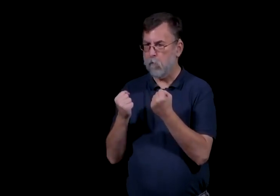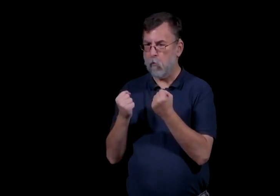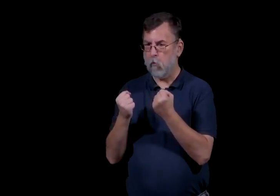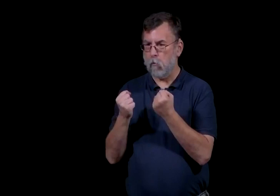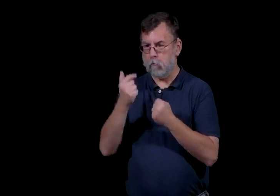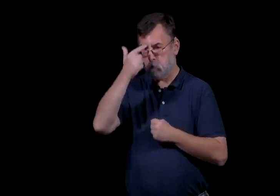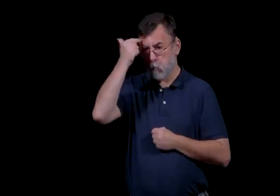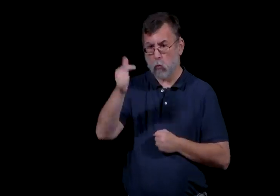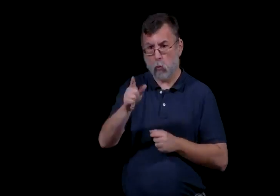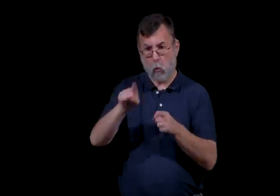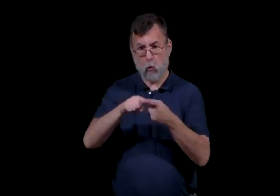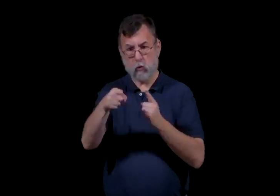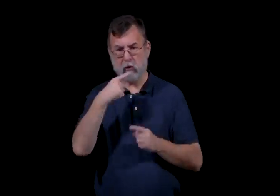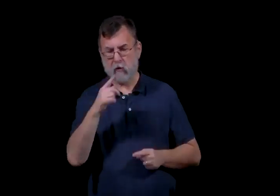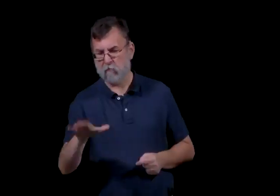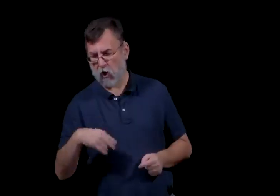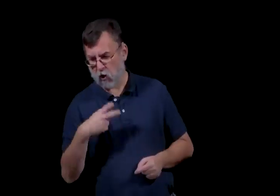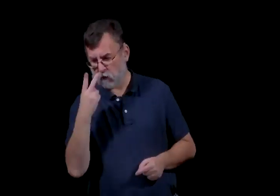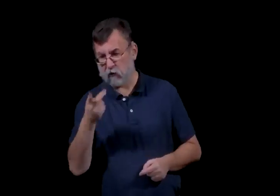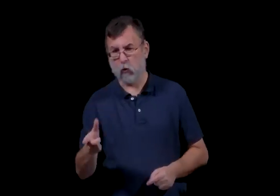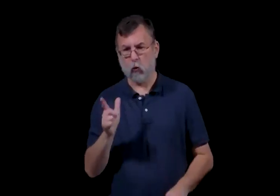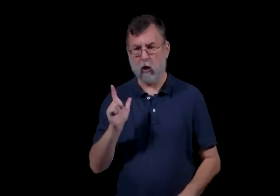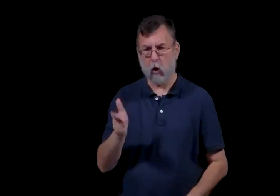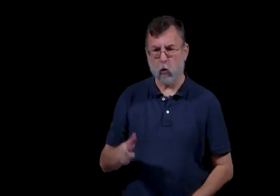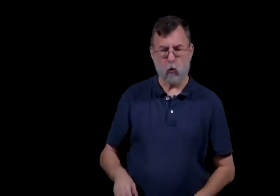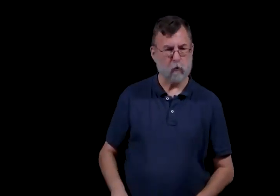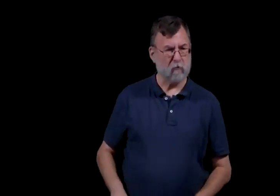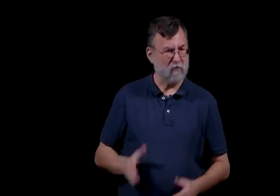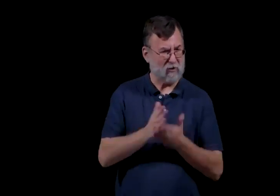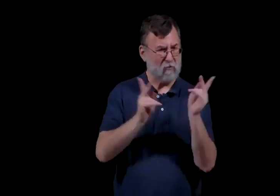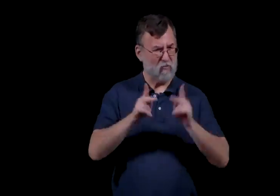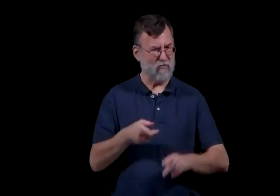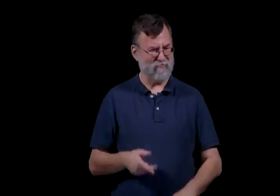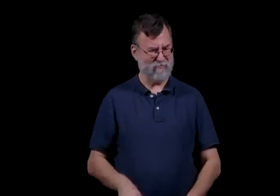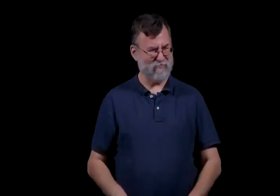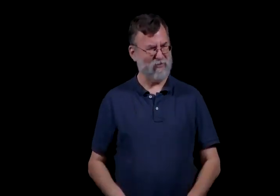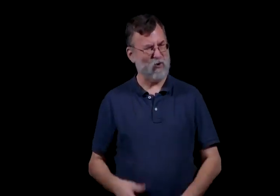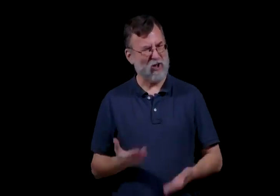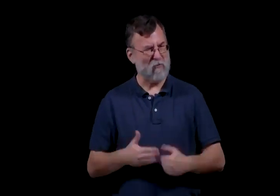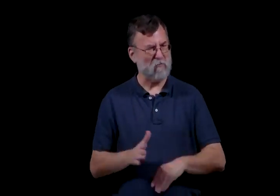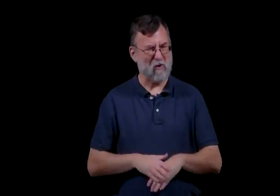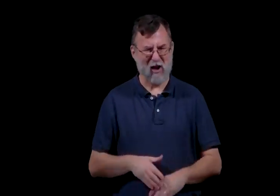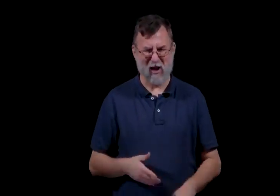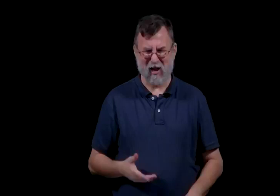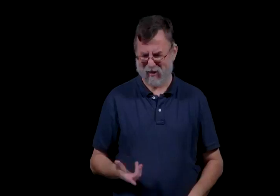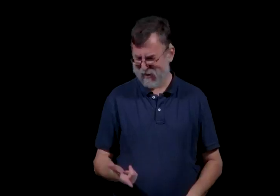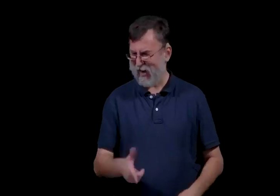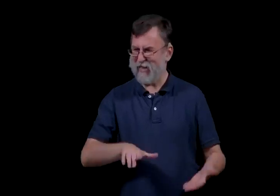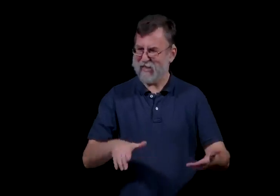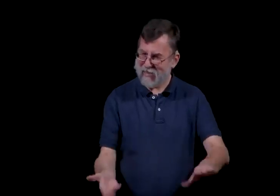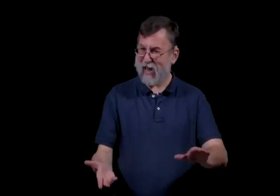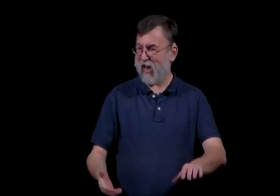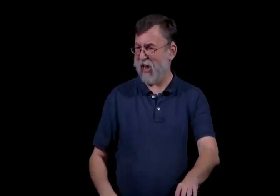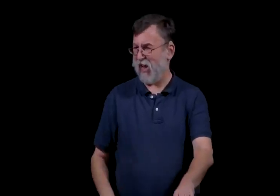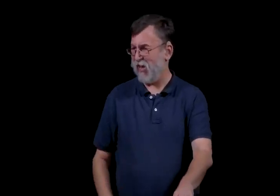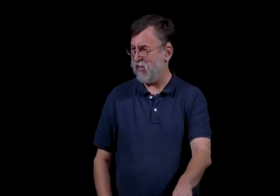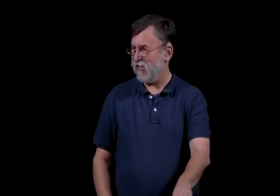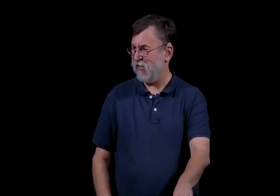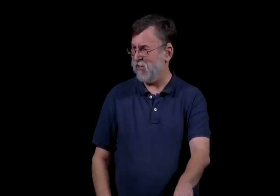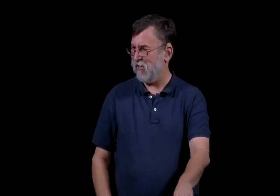That's a very powerful psalm. You know, when you say, I'll see you later, some people think, well, he's dead. Some